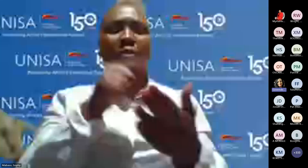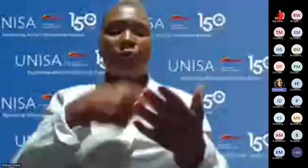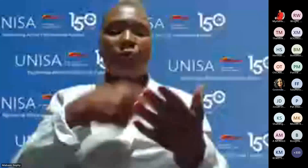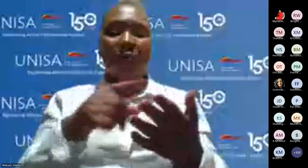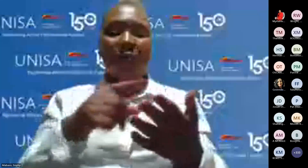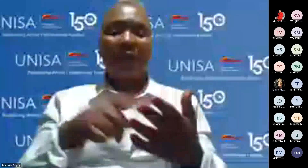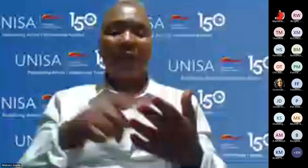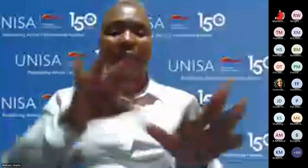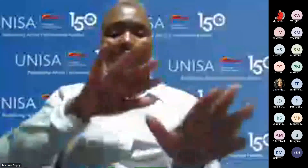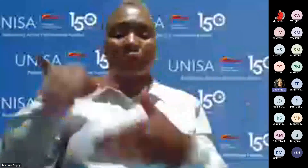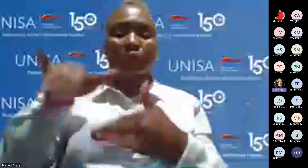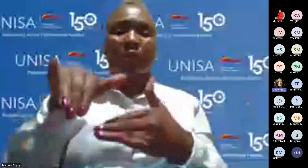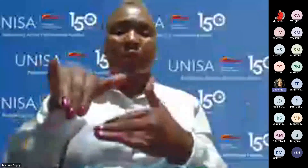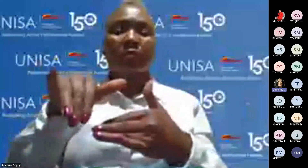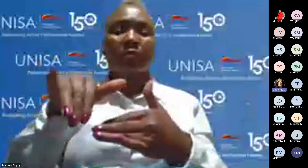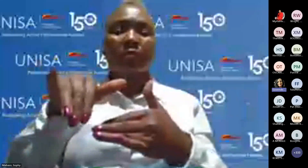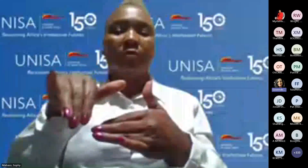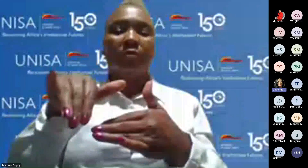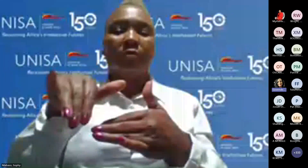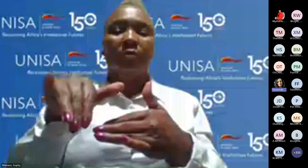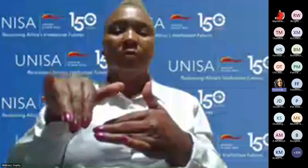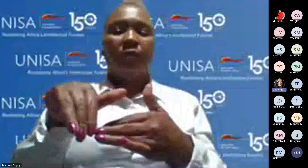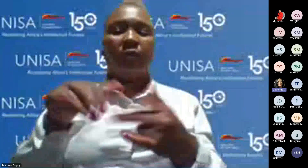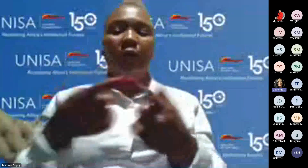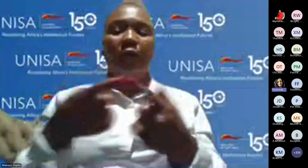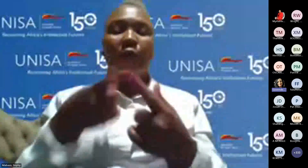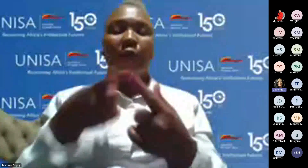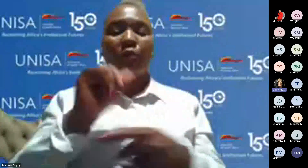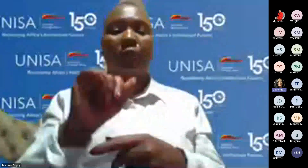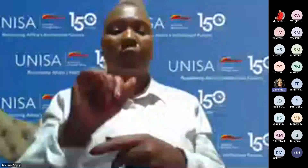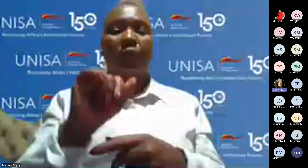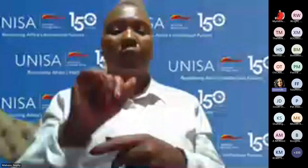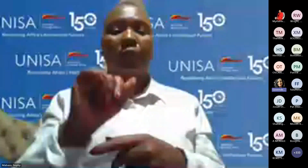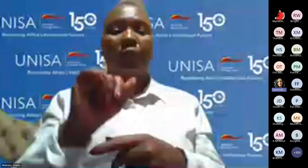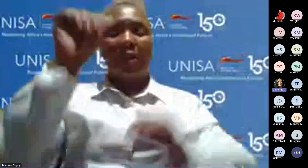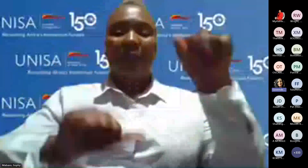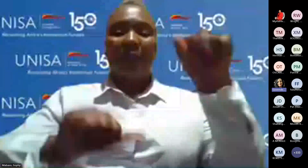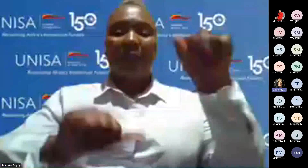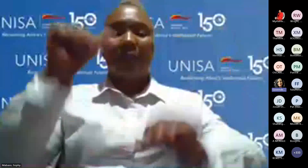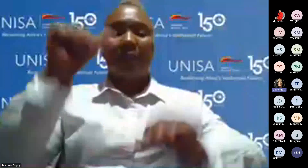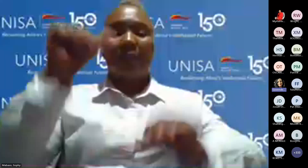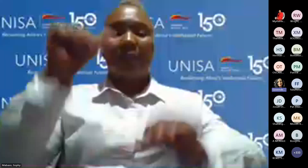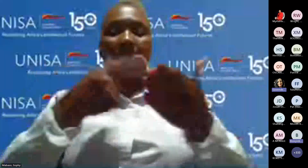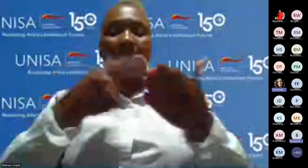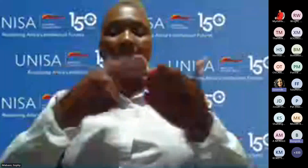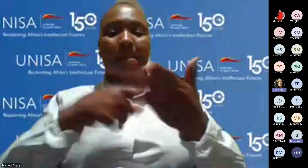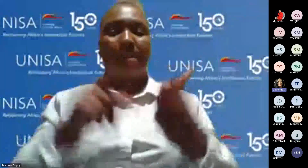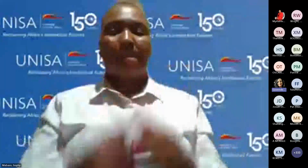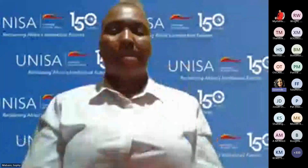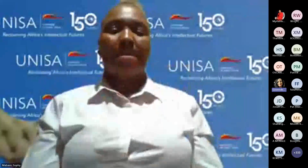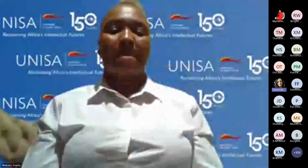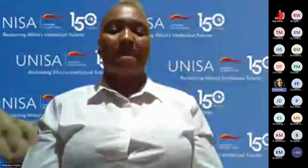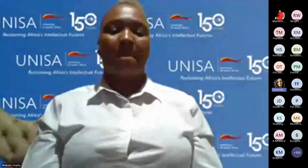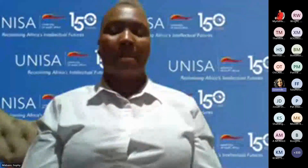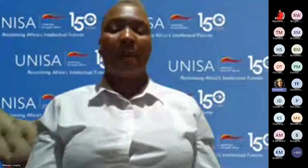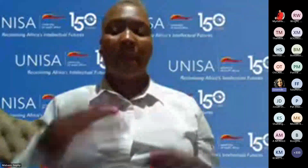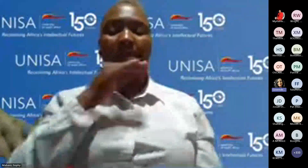excluded from from the assessment mark, basically. So in other words, if